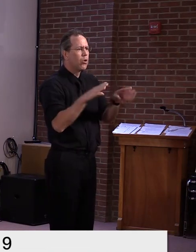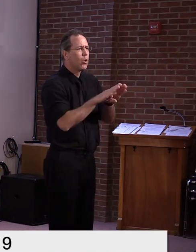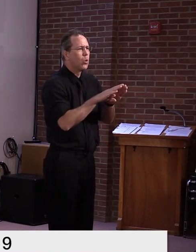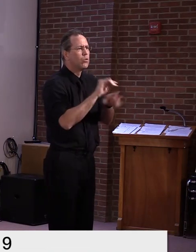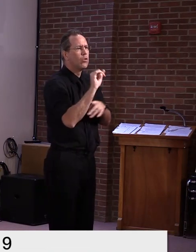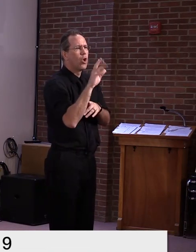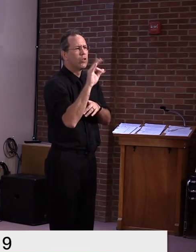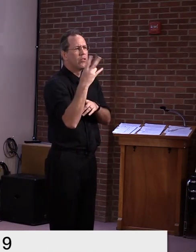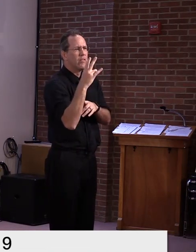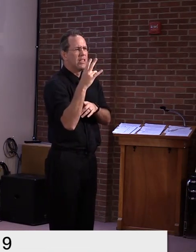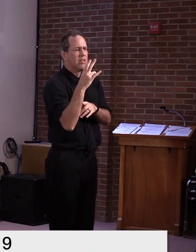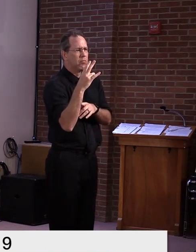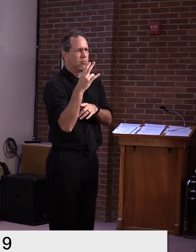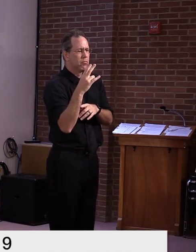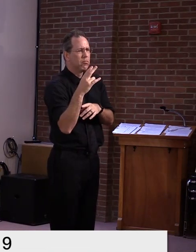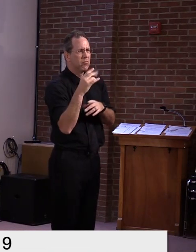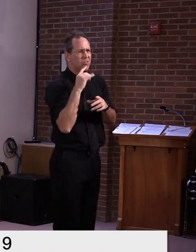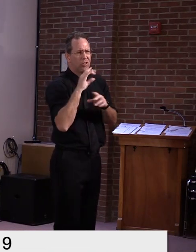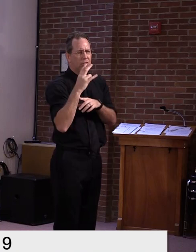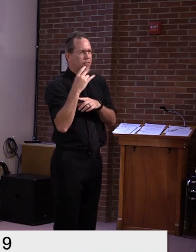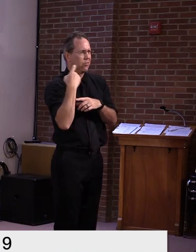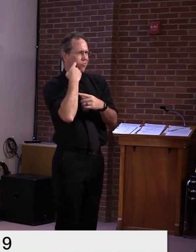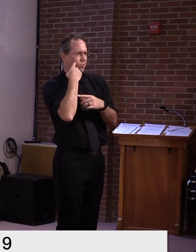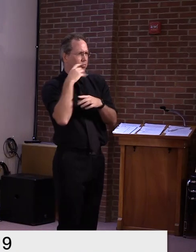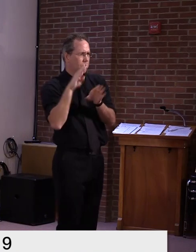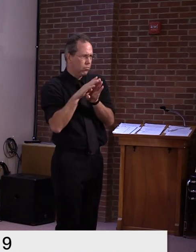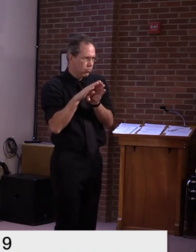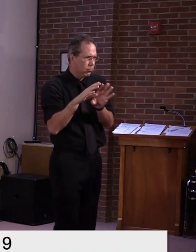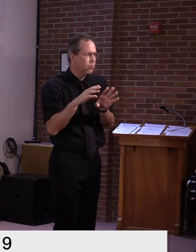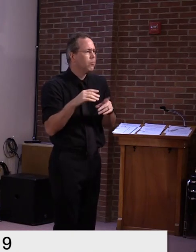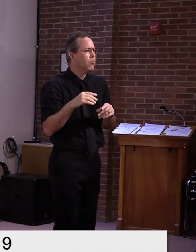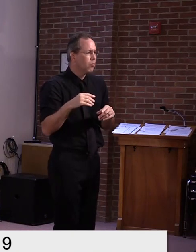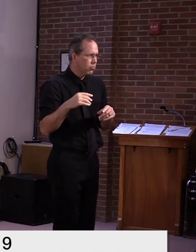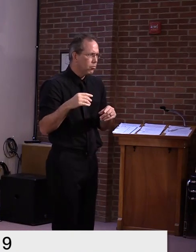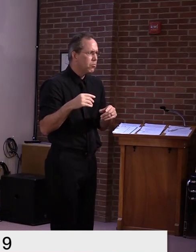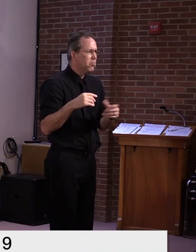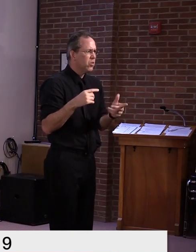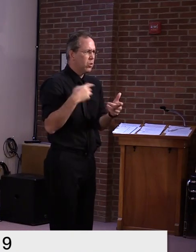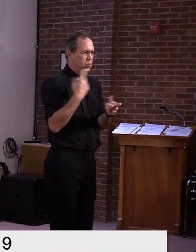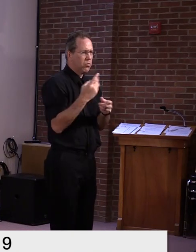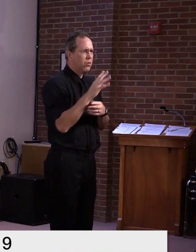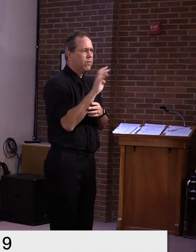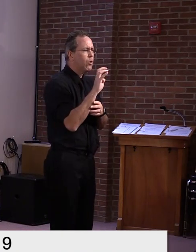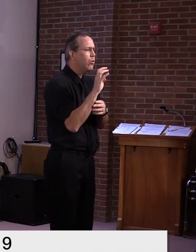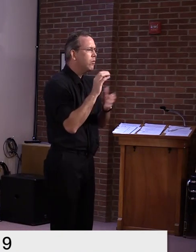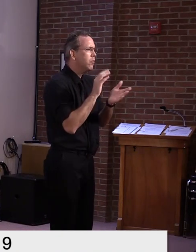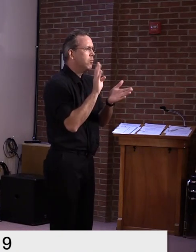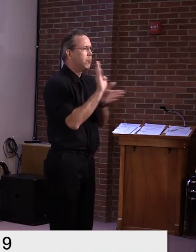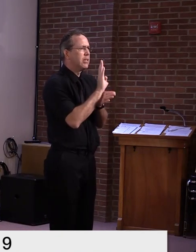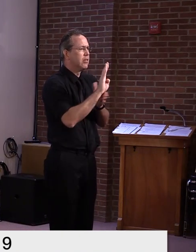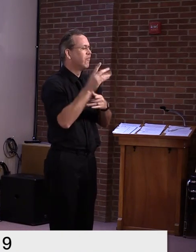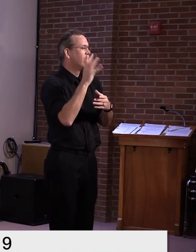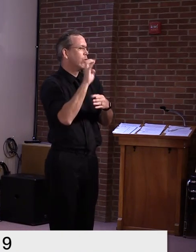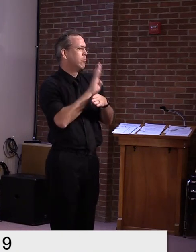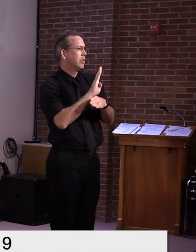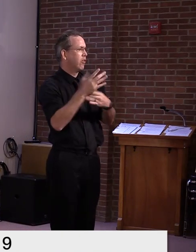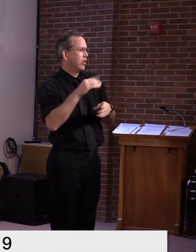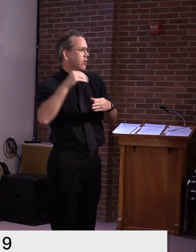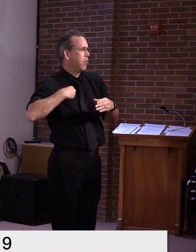received 351 applications from eligible providers. Of the